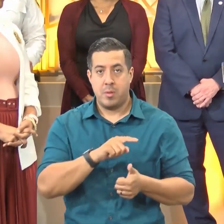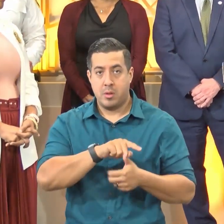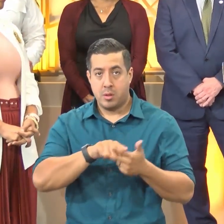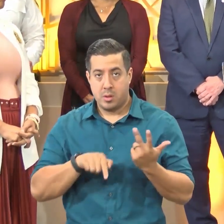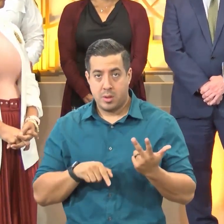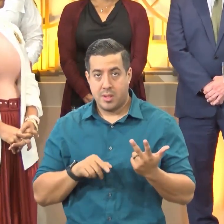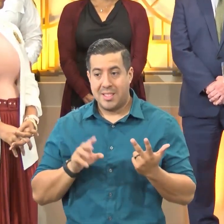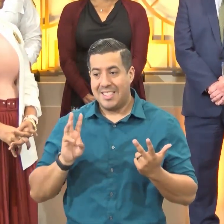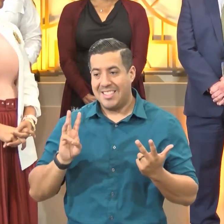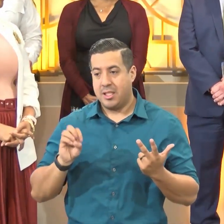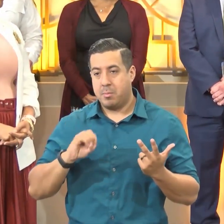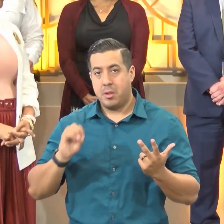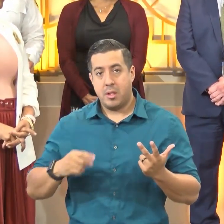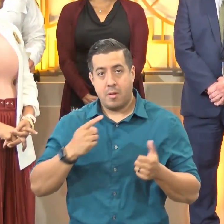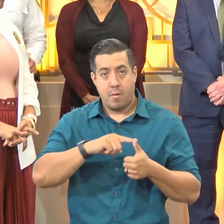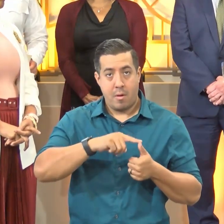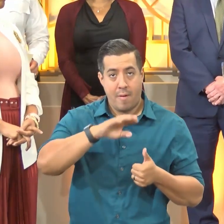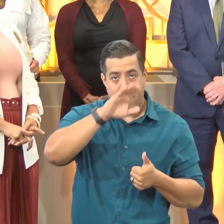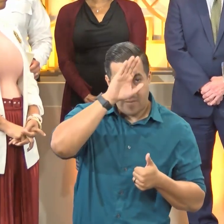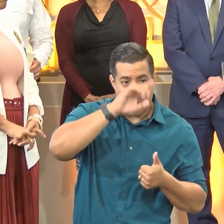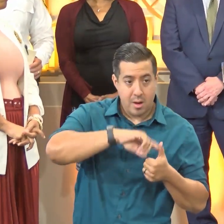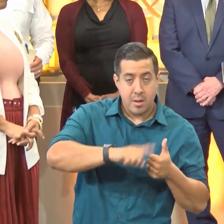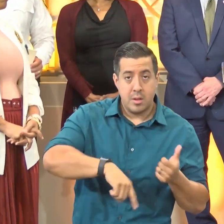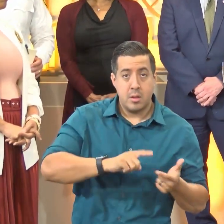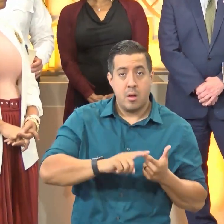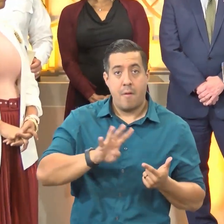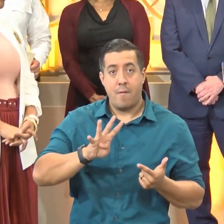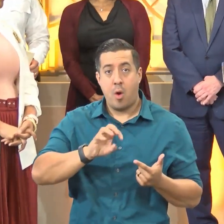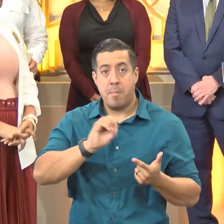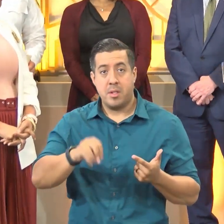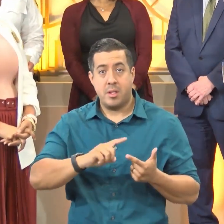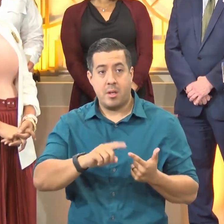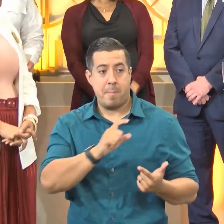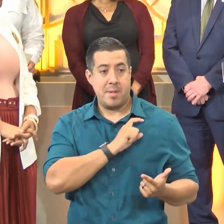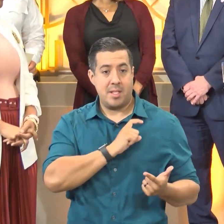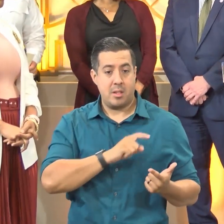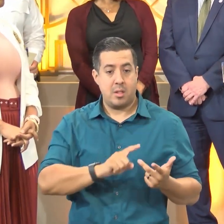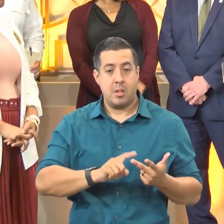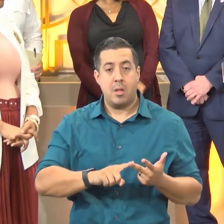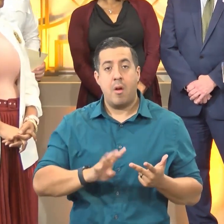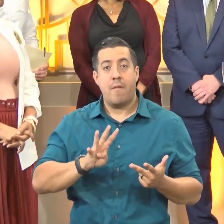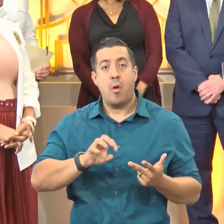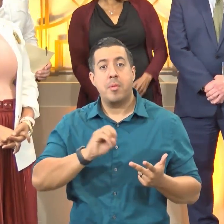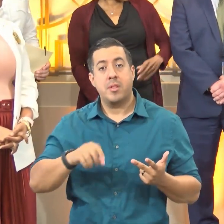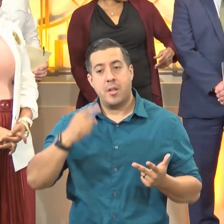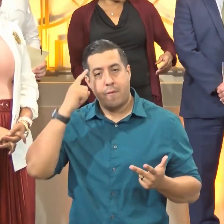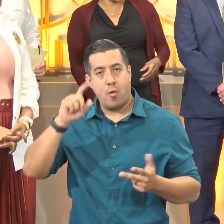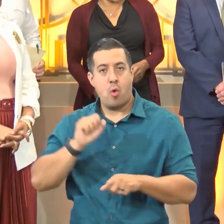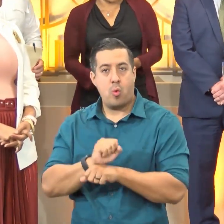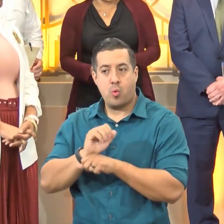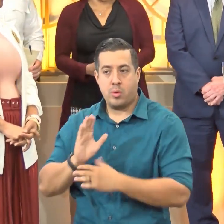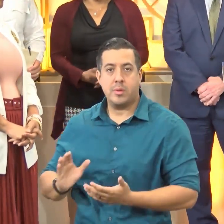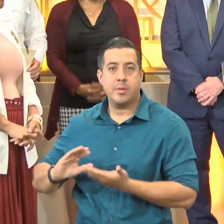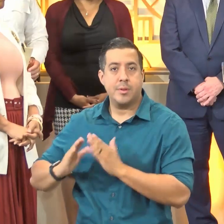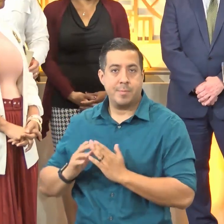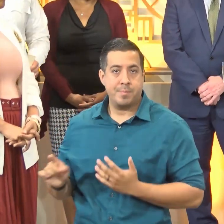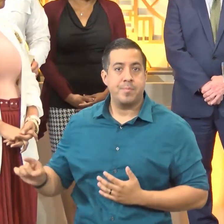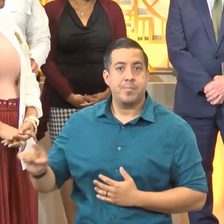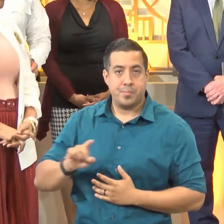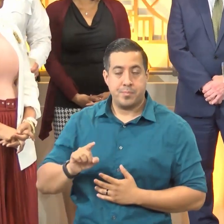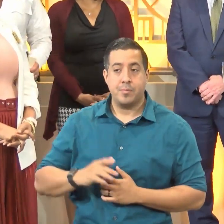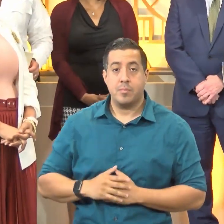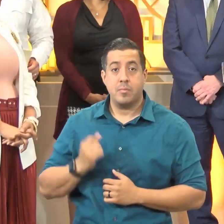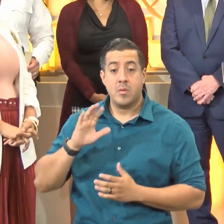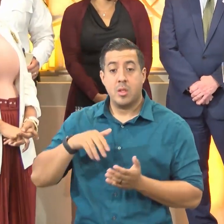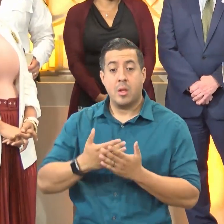the 6% for fire, 4% for police, and 3% for municipal employees. We have also brought all